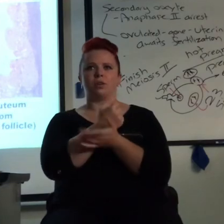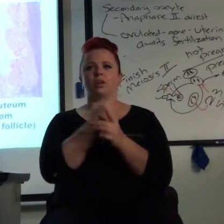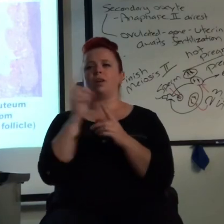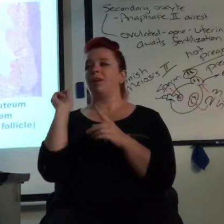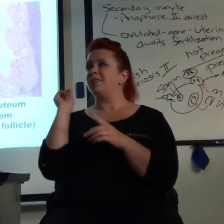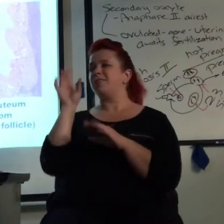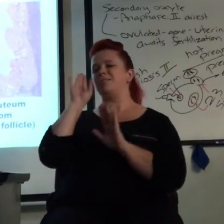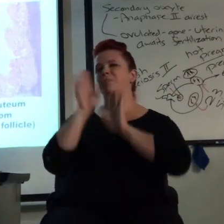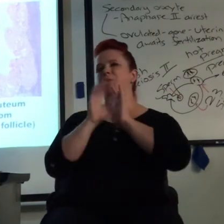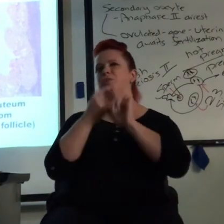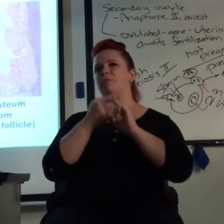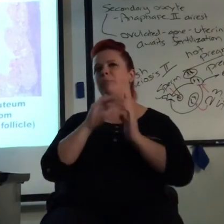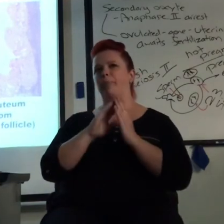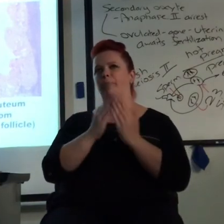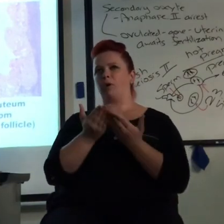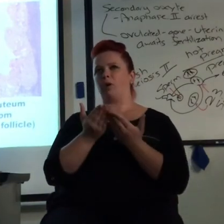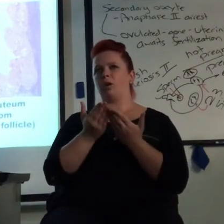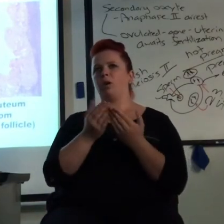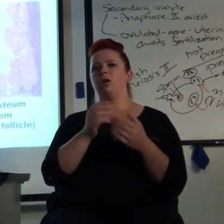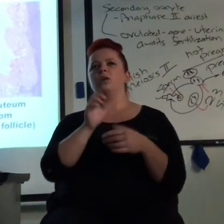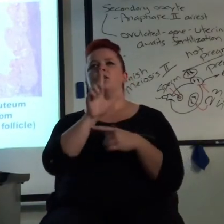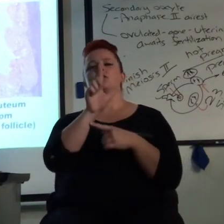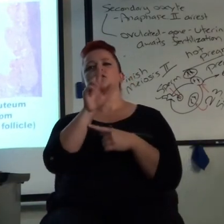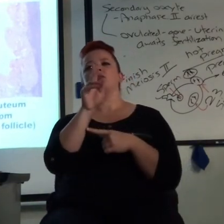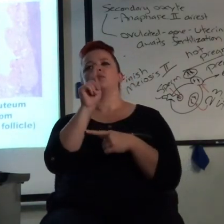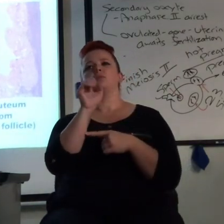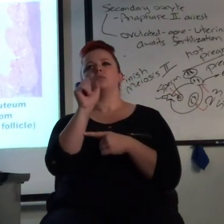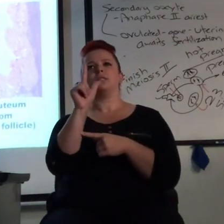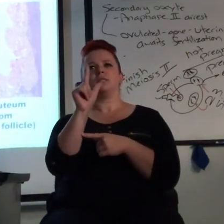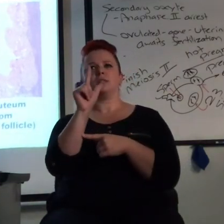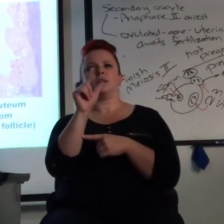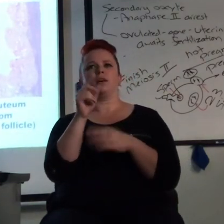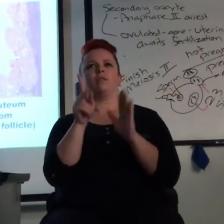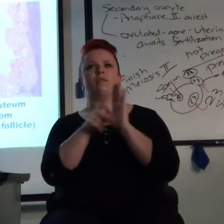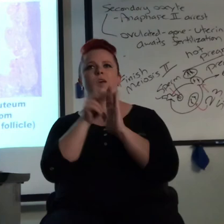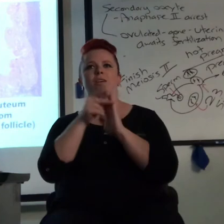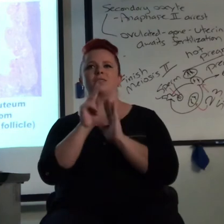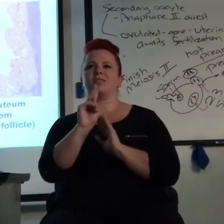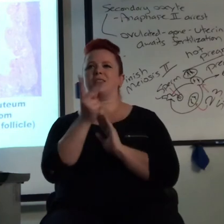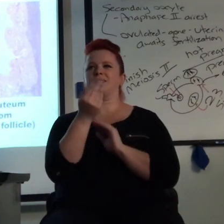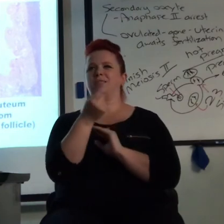book. This is the luteal phase. It's the second couple of weeks.